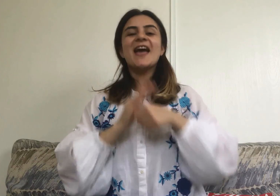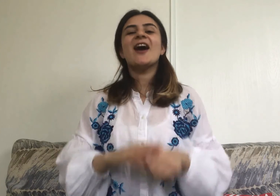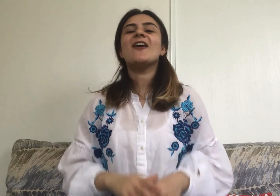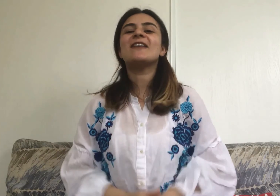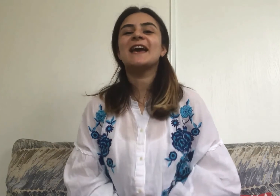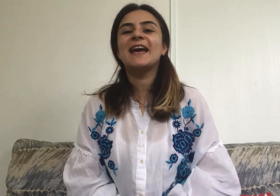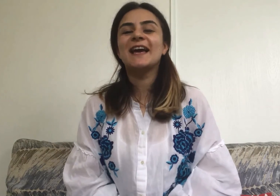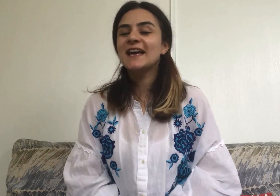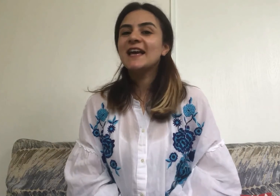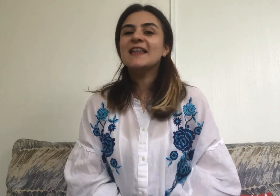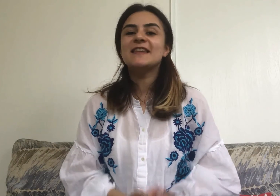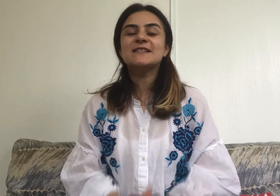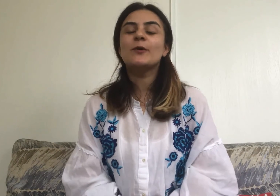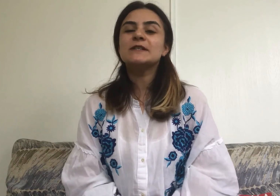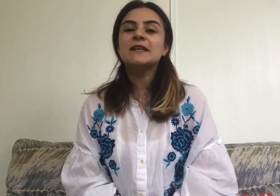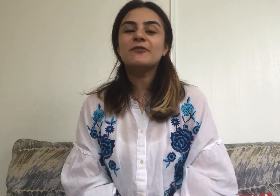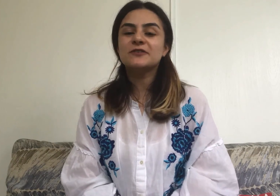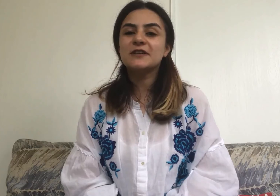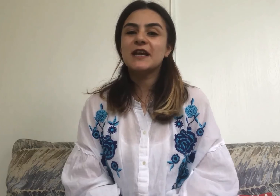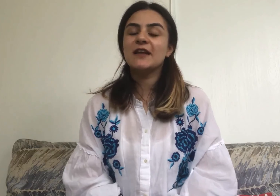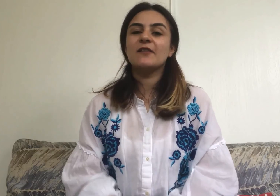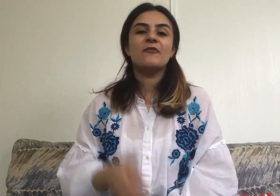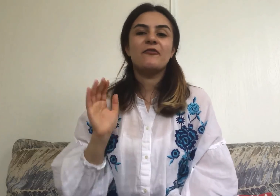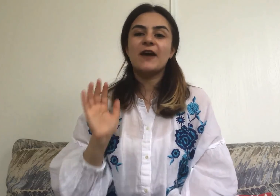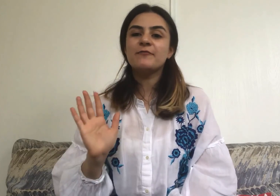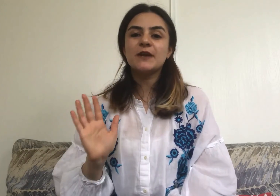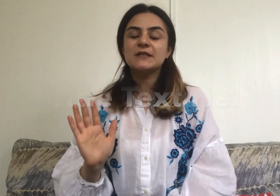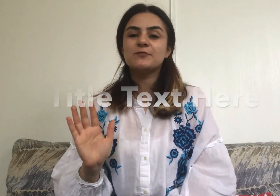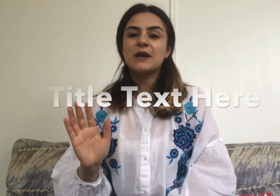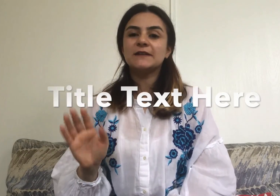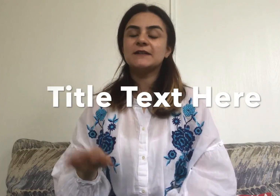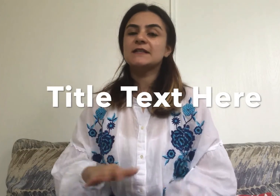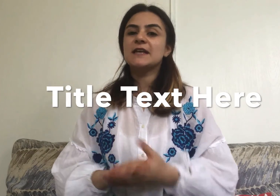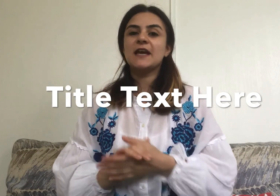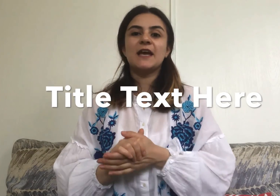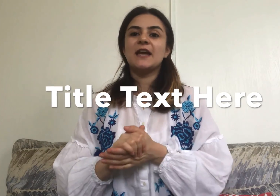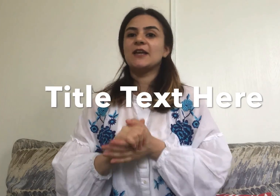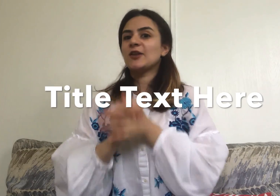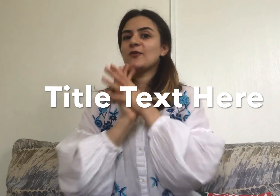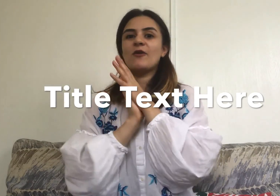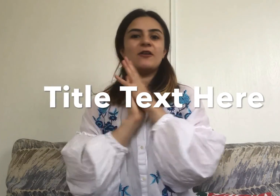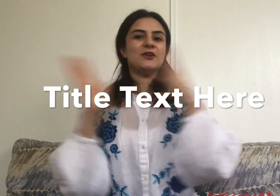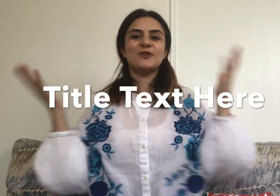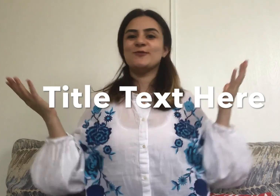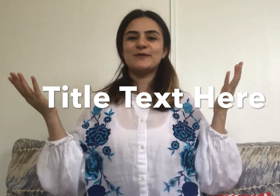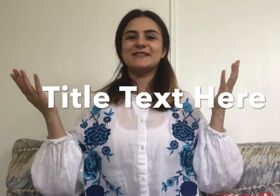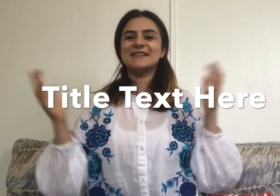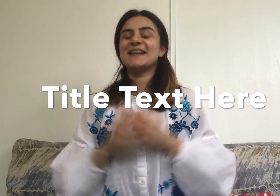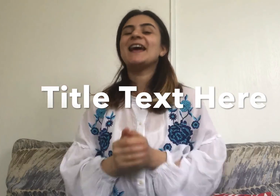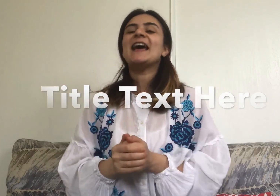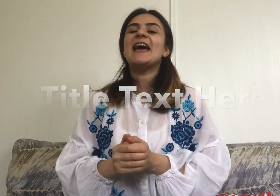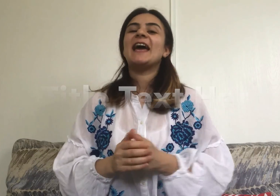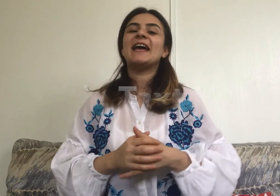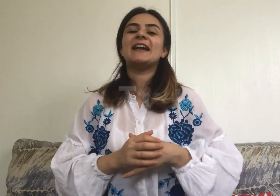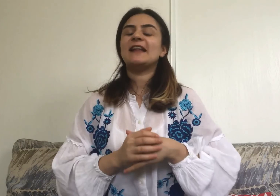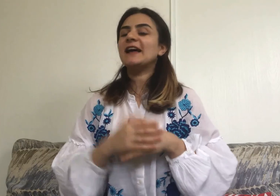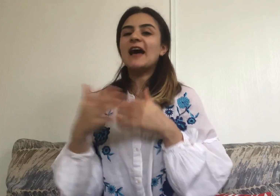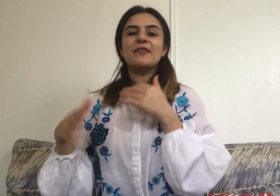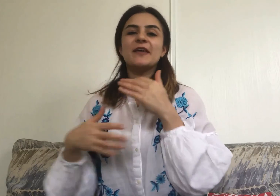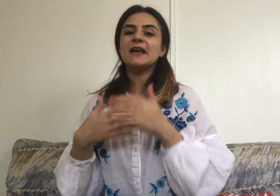Okay. This was it for today. Five minutes practice and you are a new person. And I think